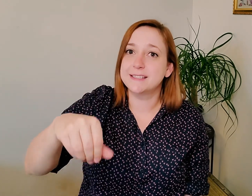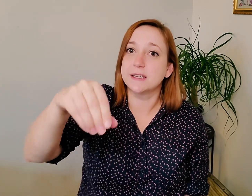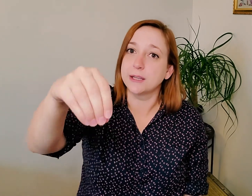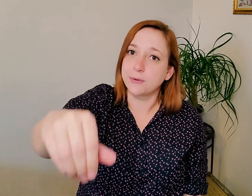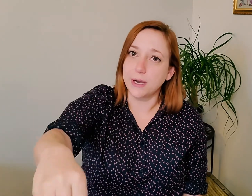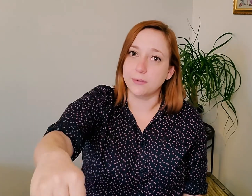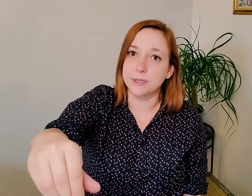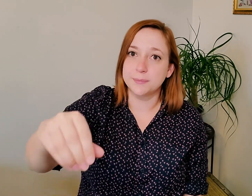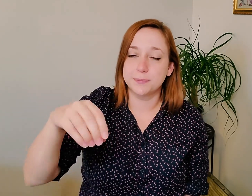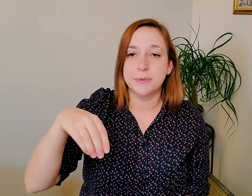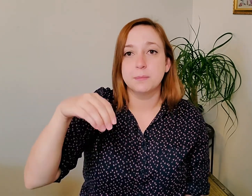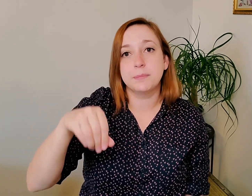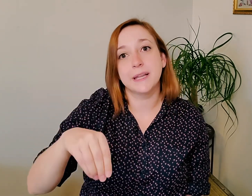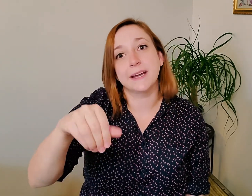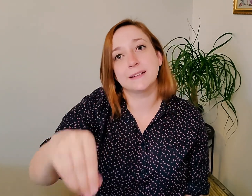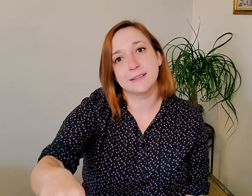in the ground. Plant.